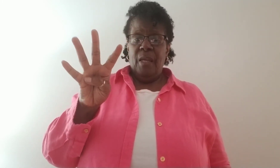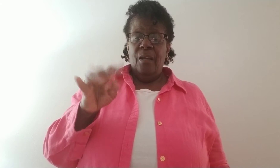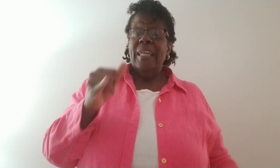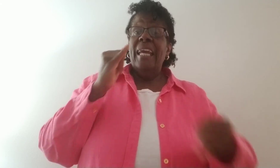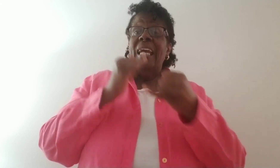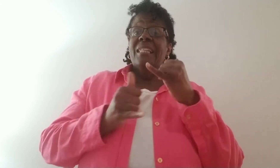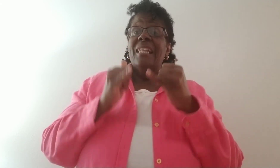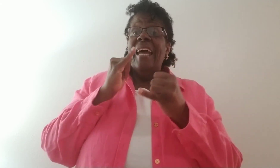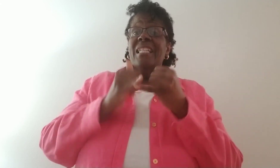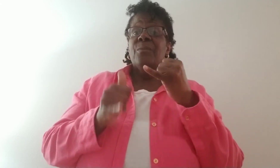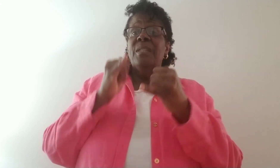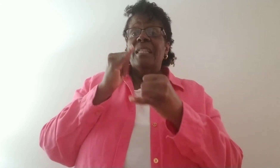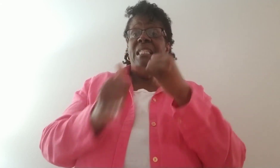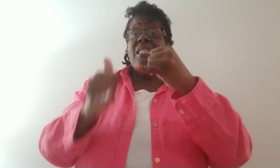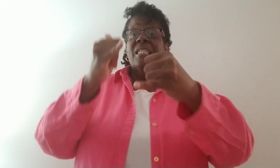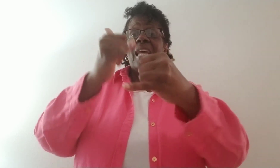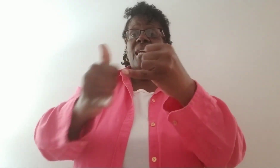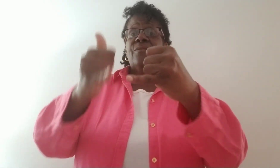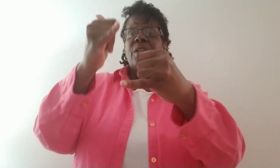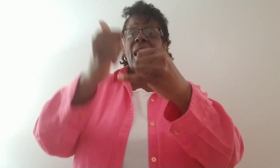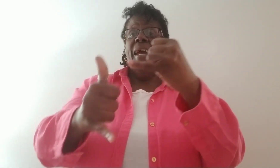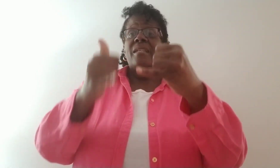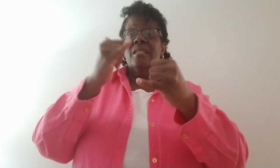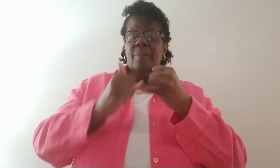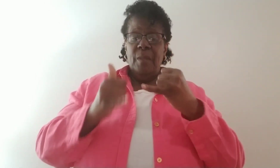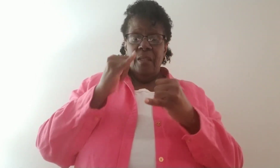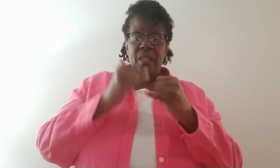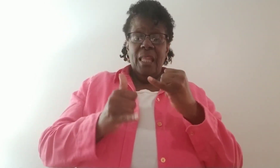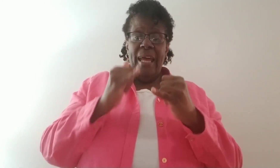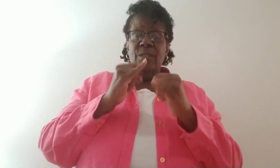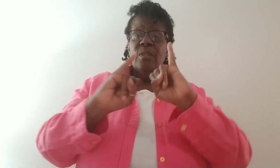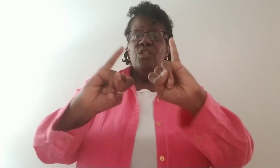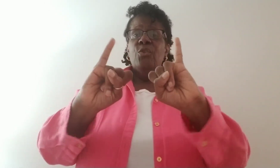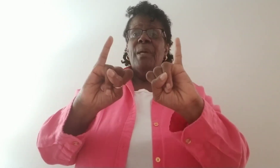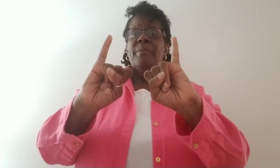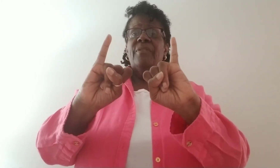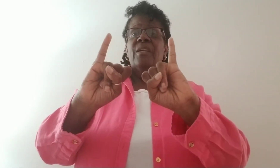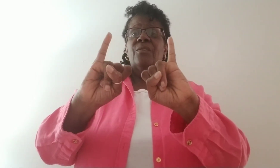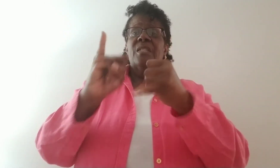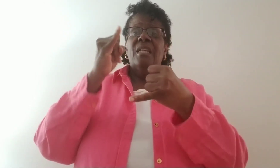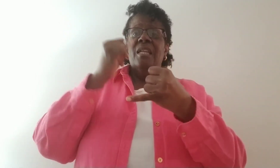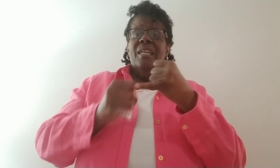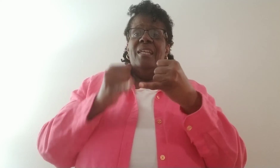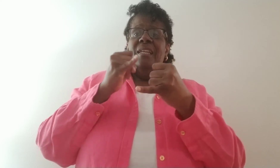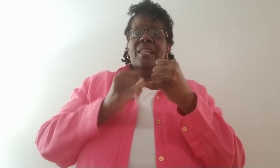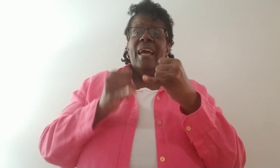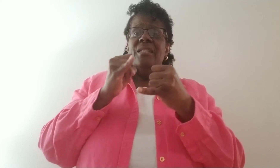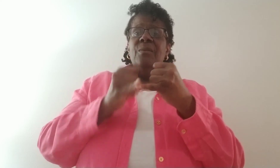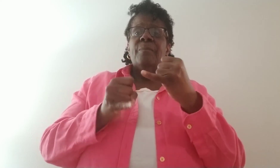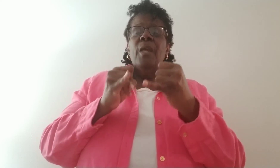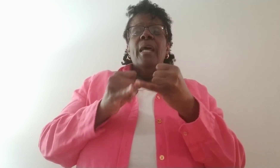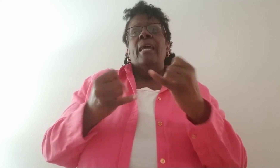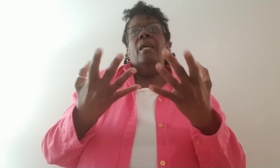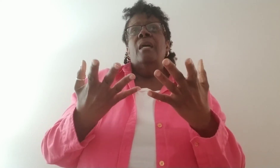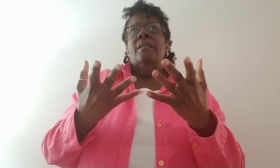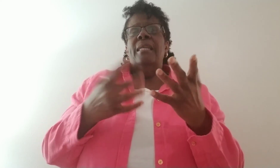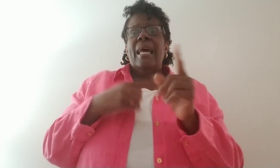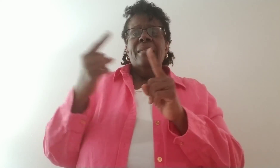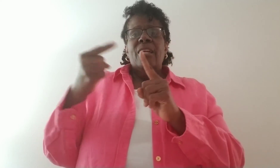Okay, and the last one, and this is the sign for last. The last one, the two baby fingers. Last one. And I digress